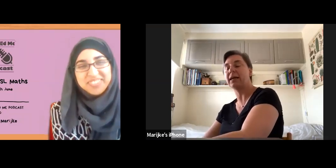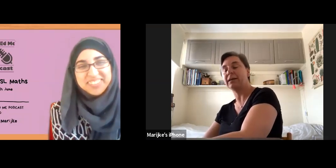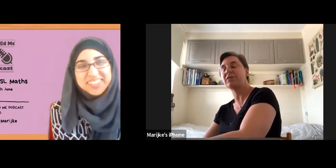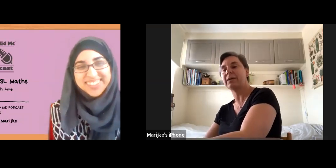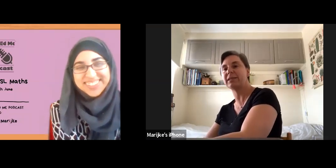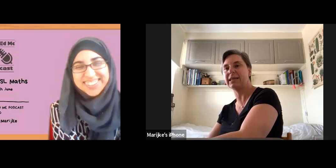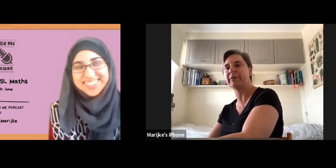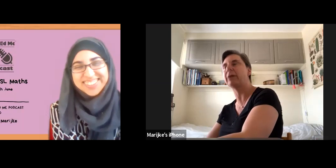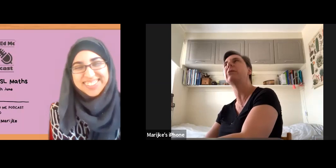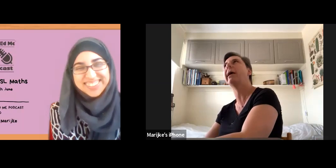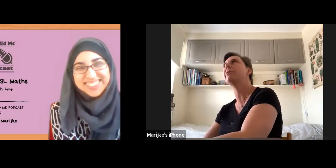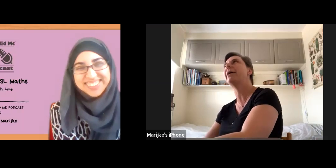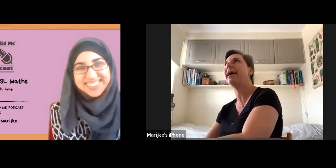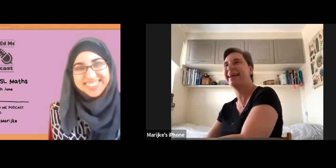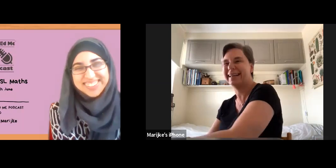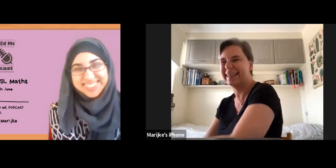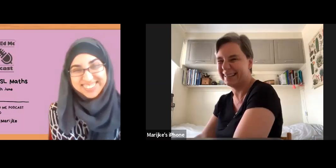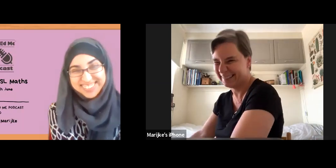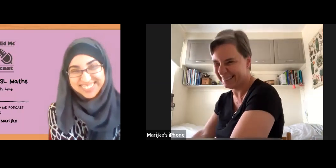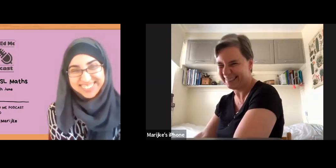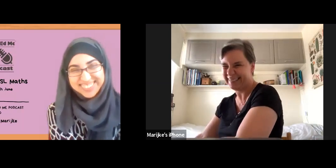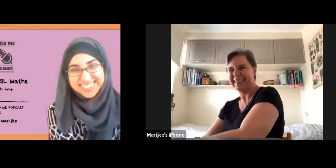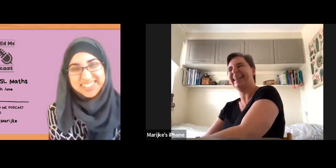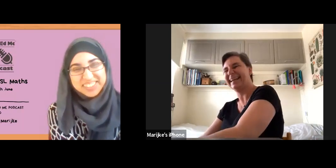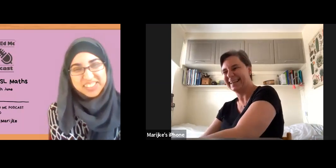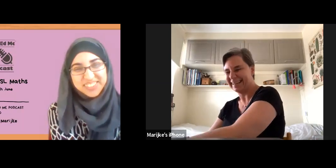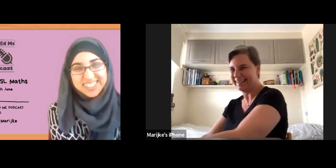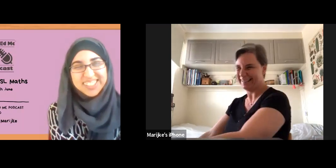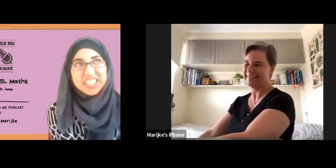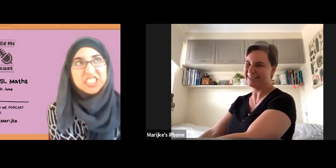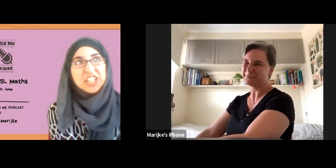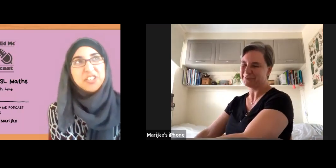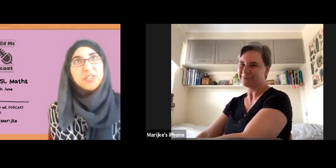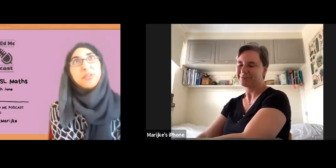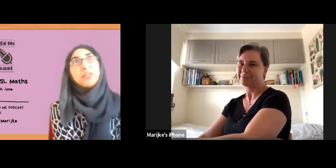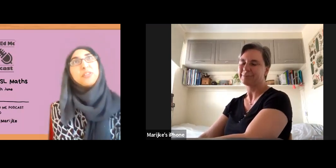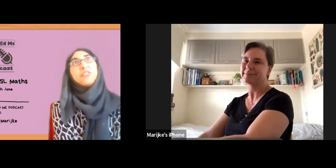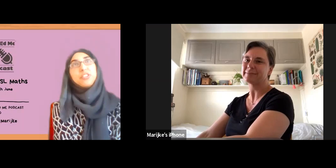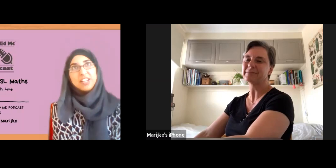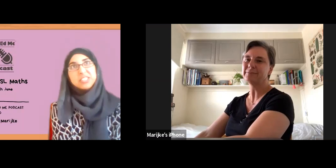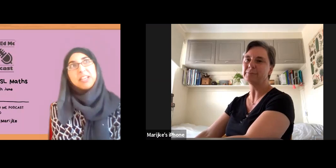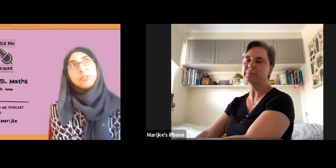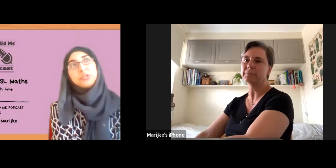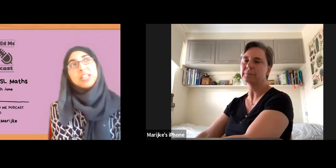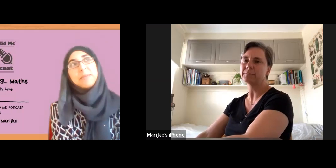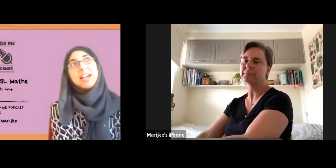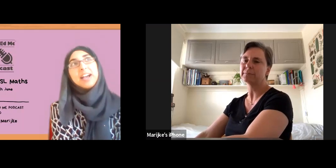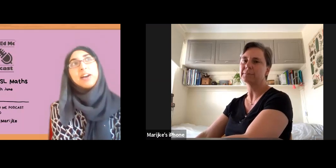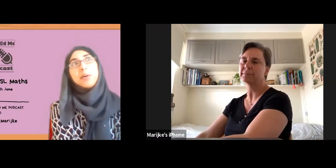every time they see me, I think, okay, all right, yeah. That's funny. So the first bit you were talking about how